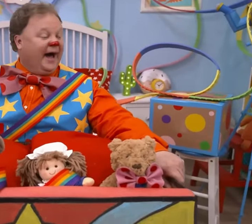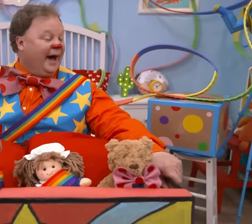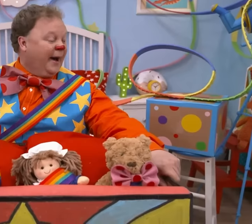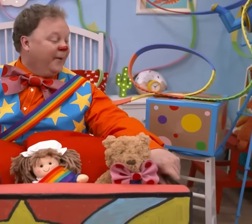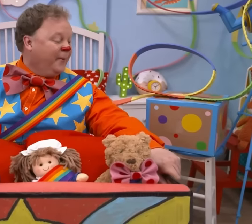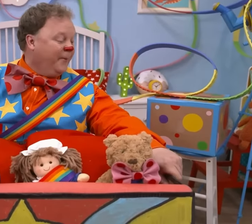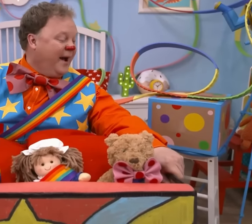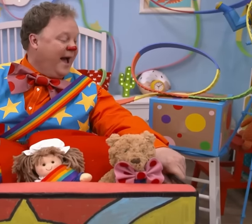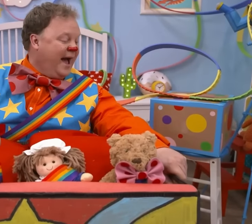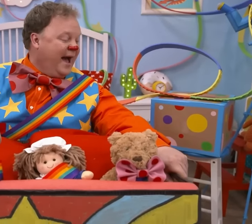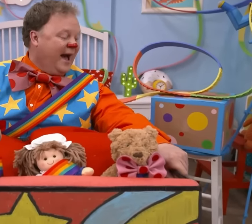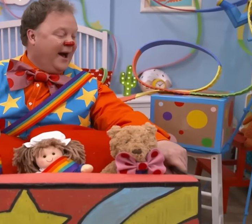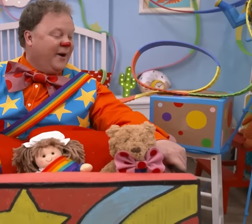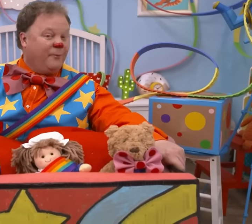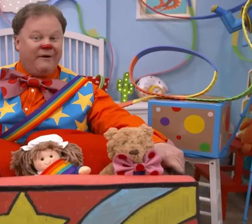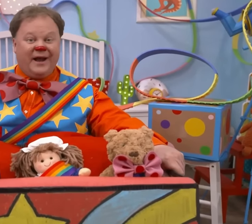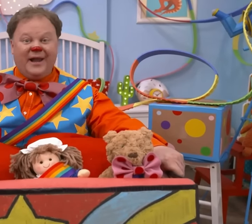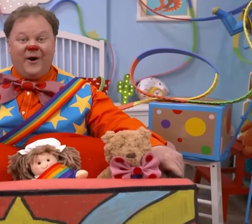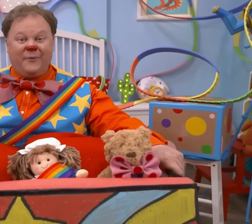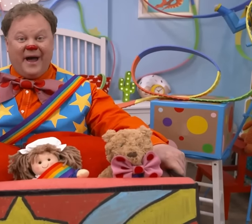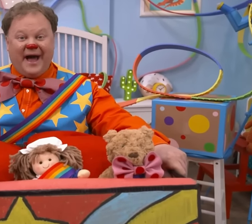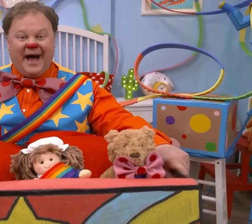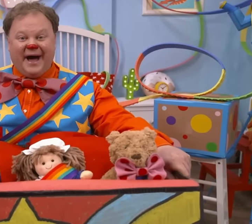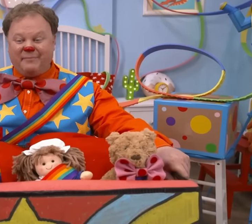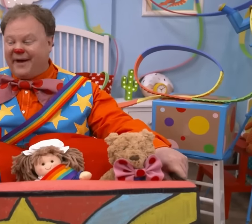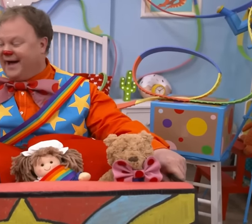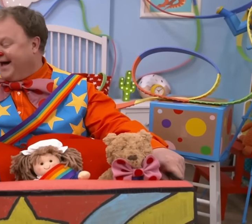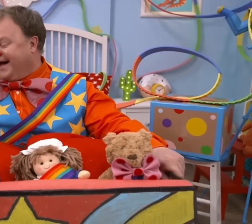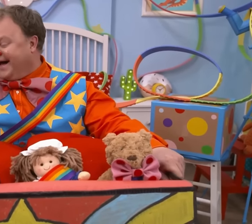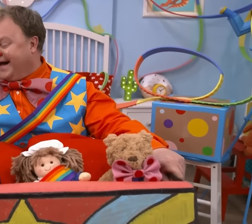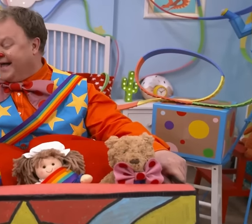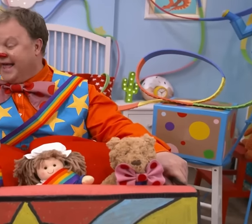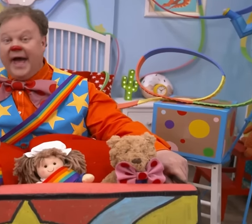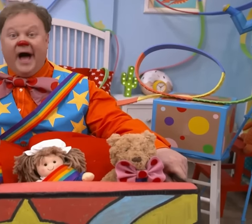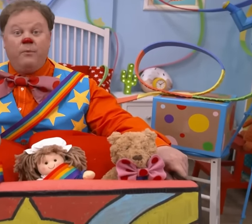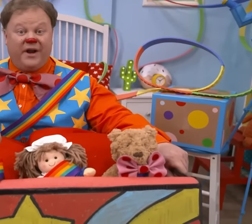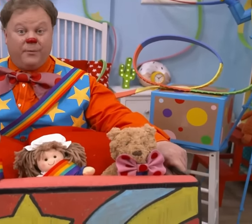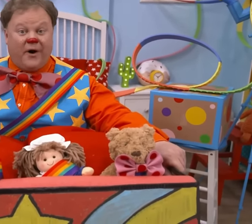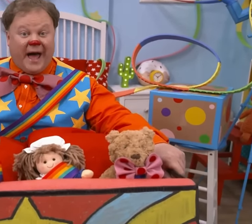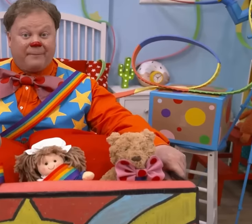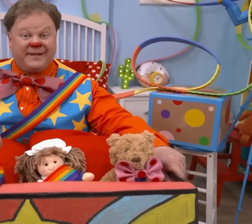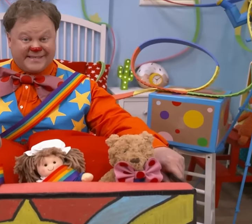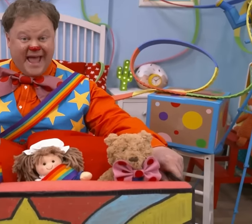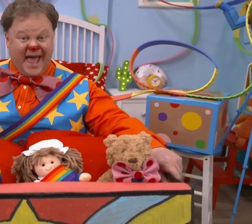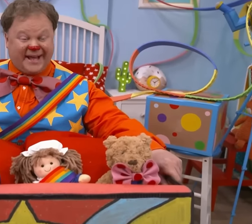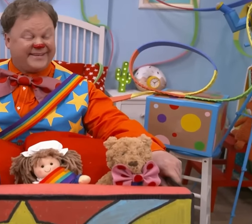Ah, wow, we're a long way up. I wonder what happens